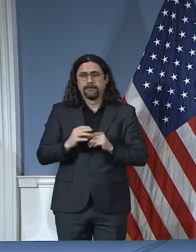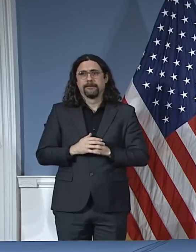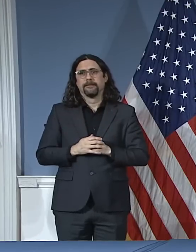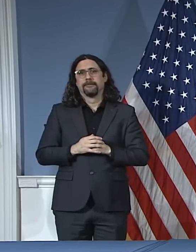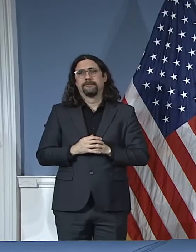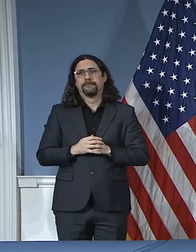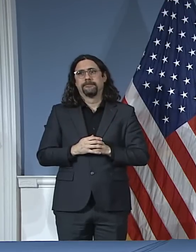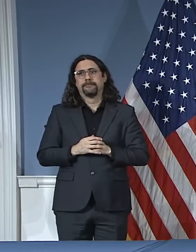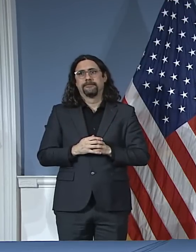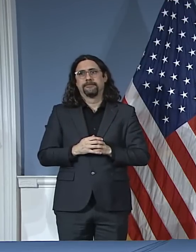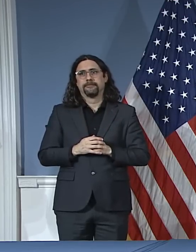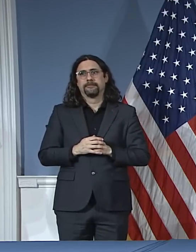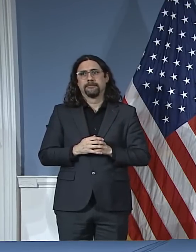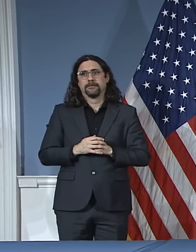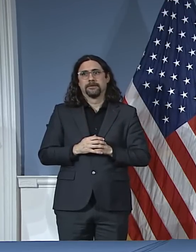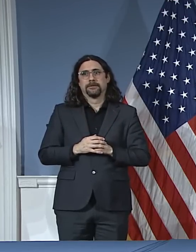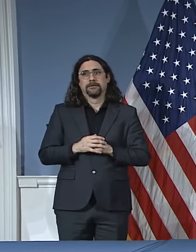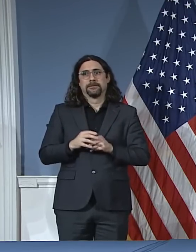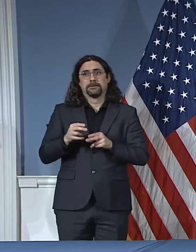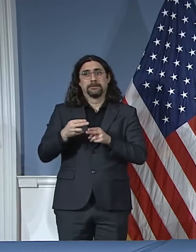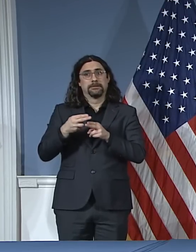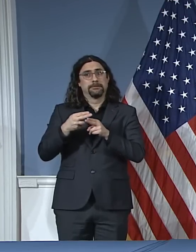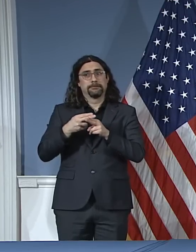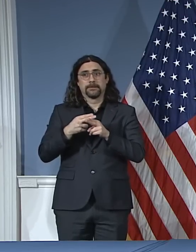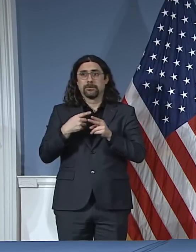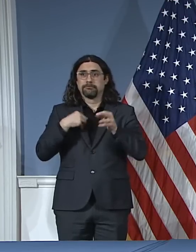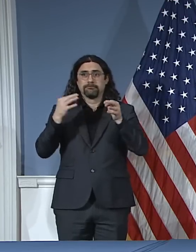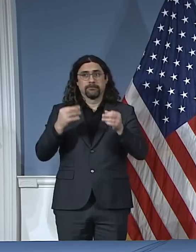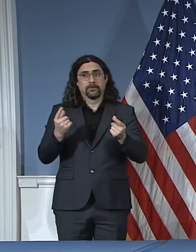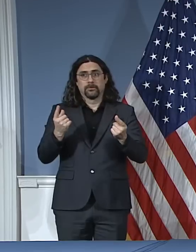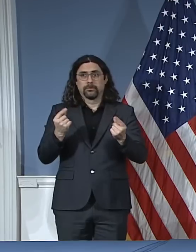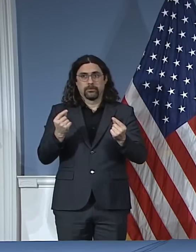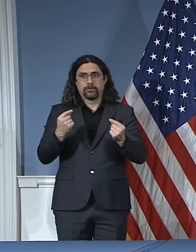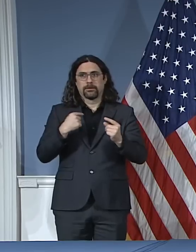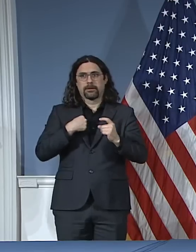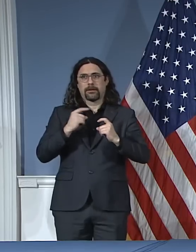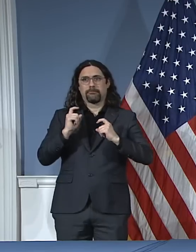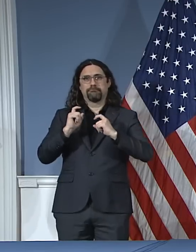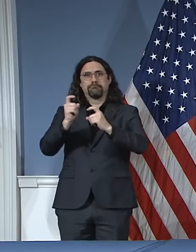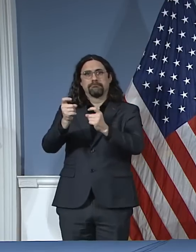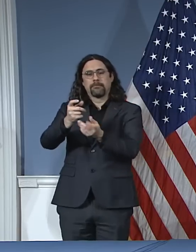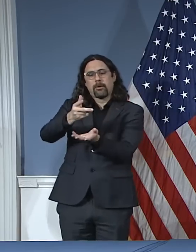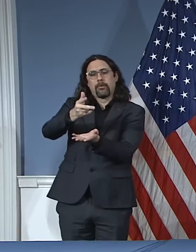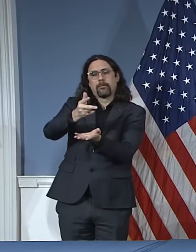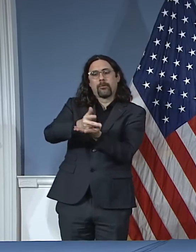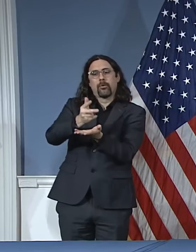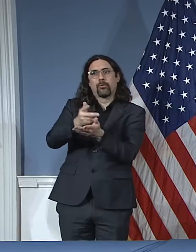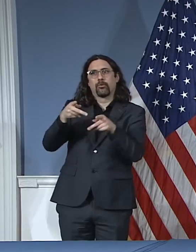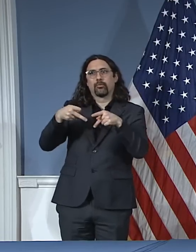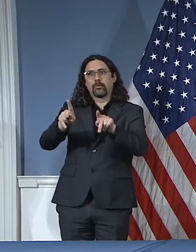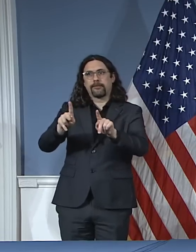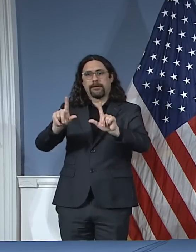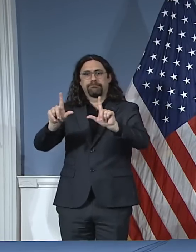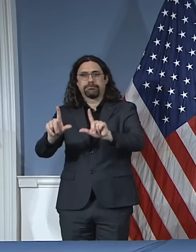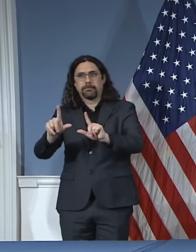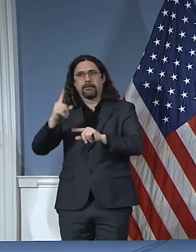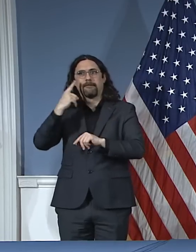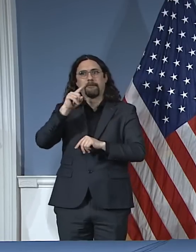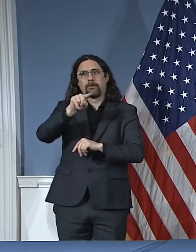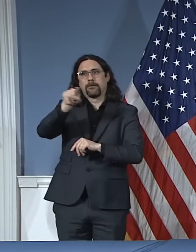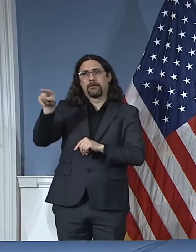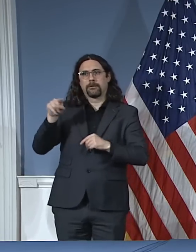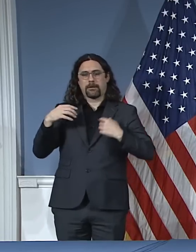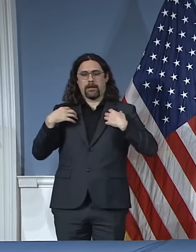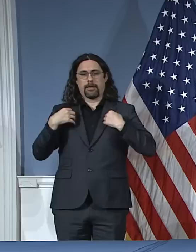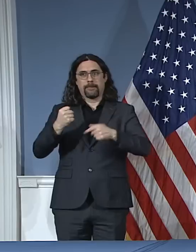to healthcare workers who we need to serve this city in this crisis. So there'll be a